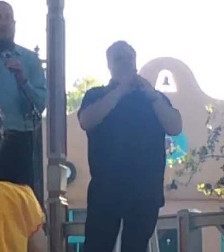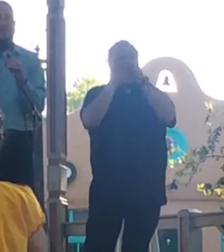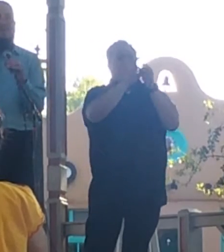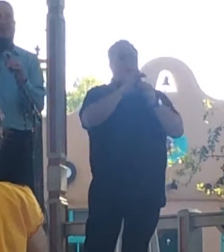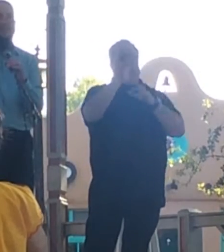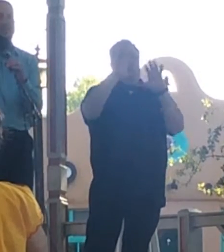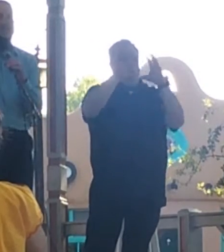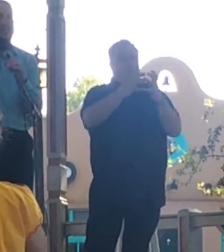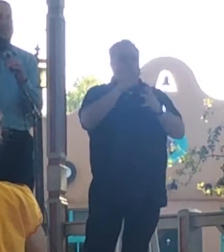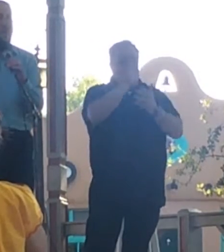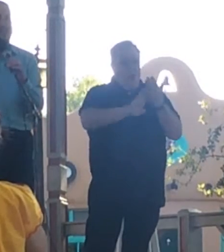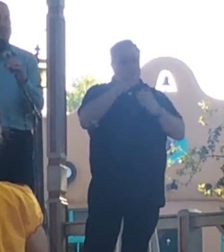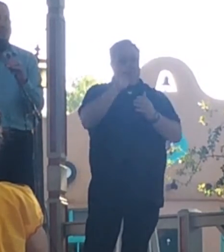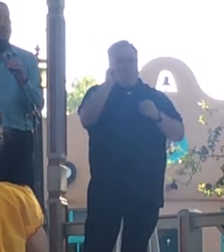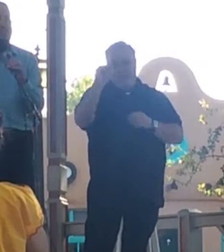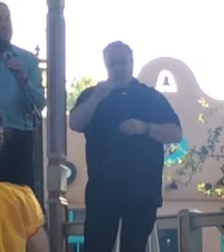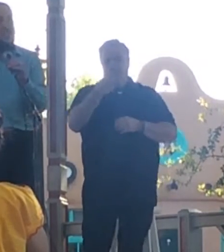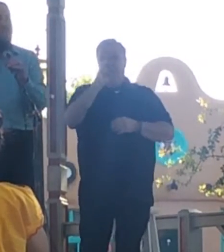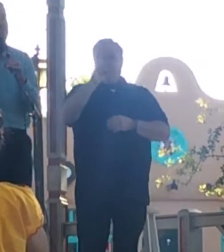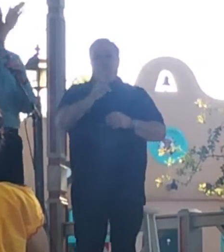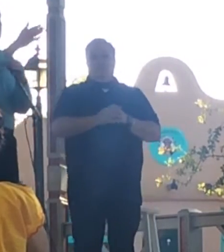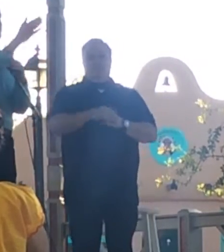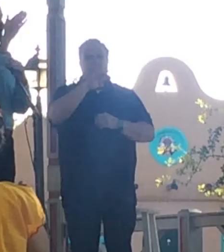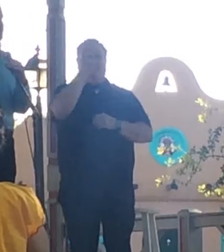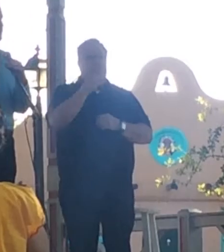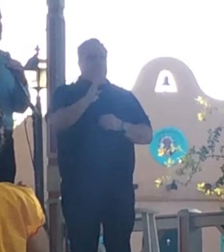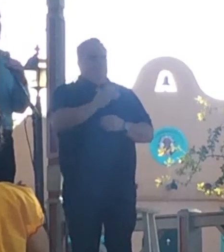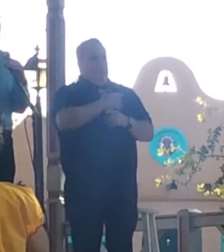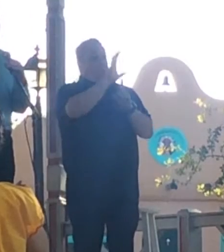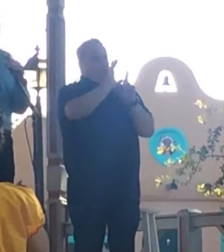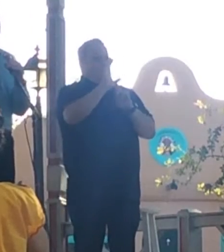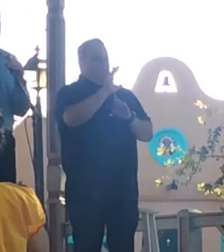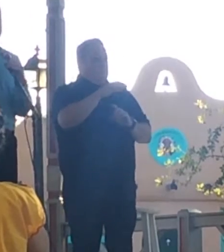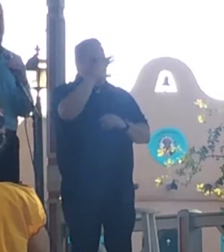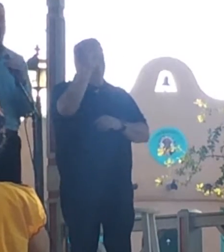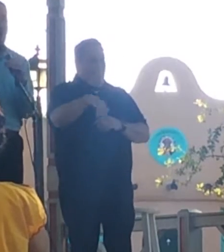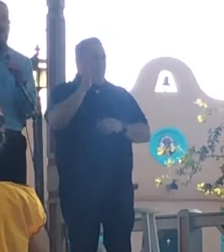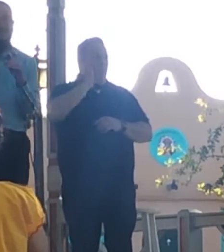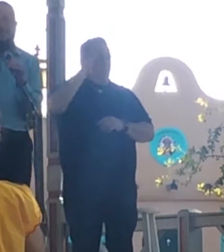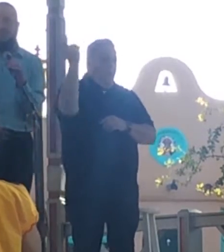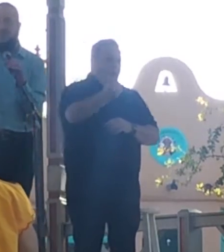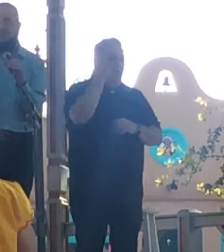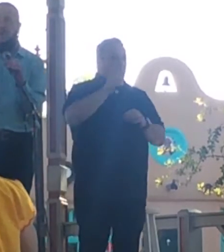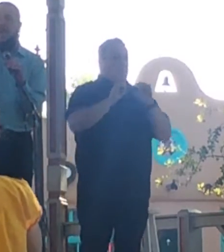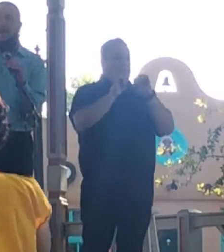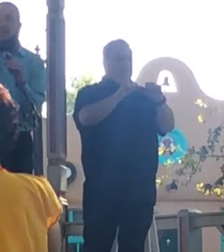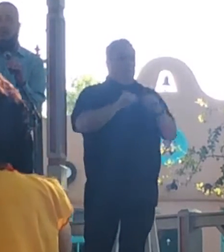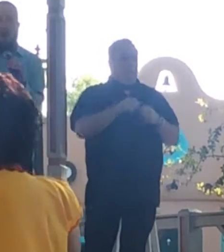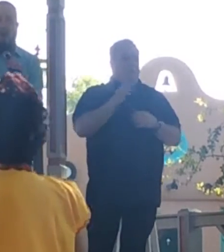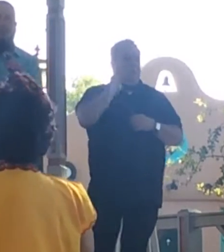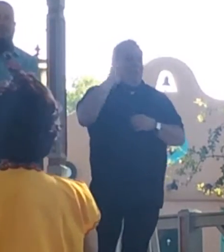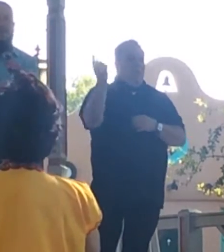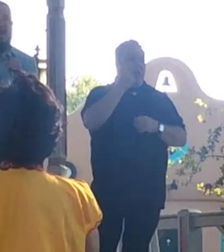Rural College, because of New Mexico Highlands University, because of our culture, and that will always continue, and